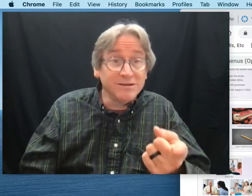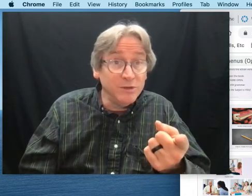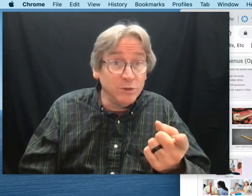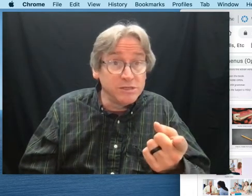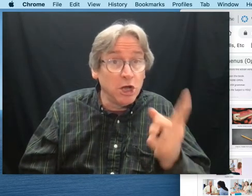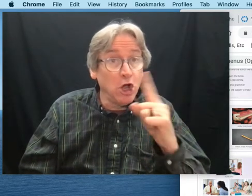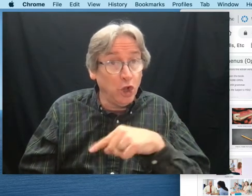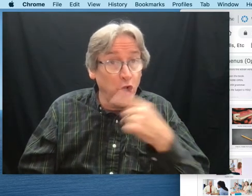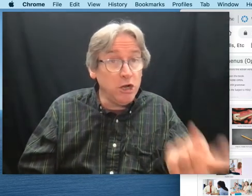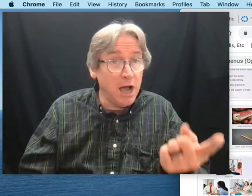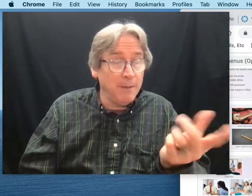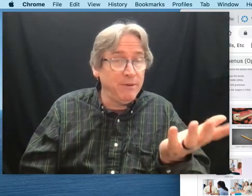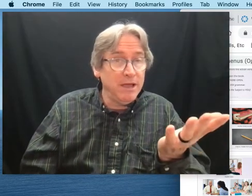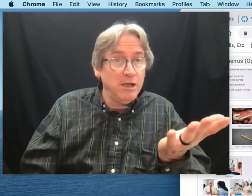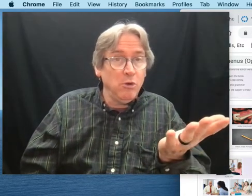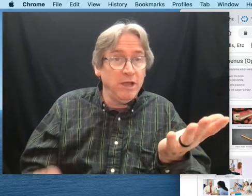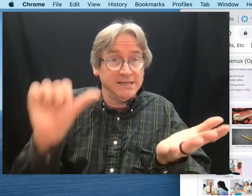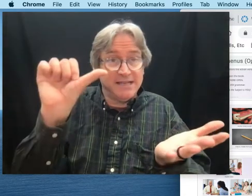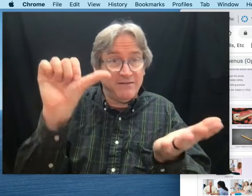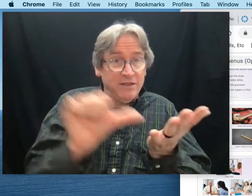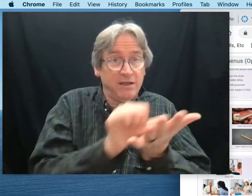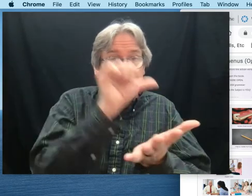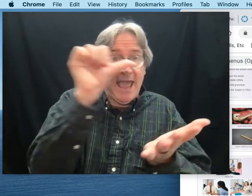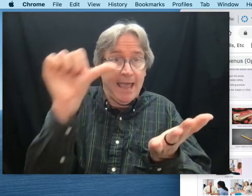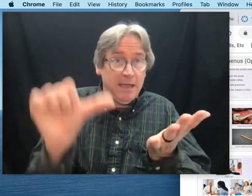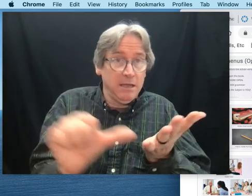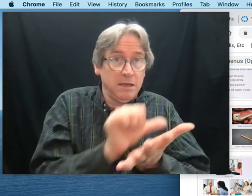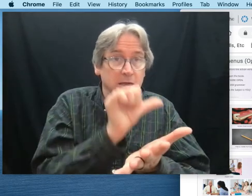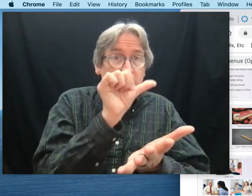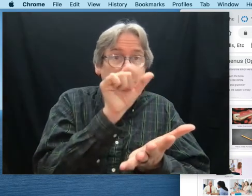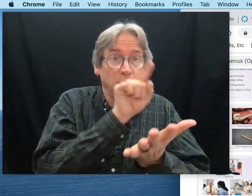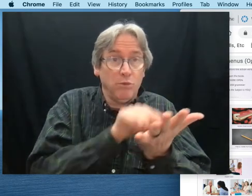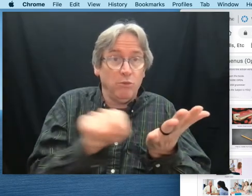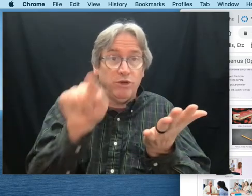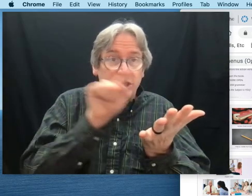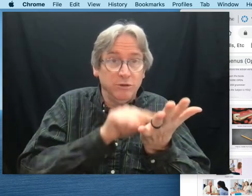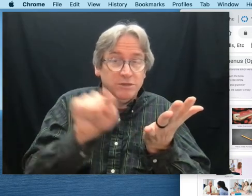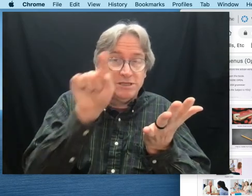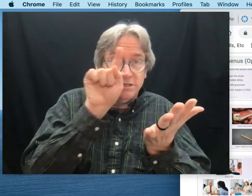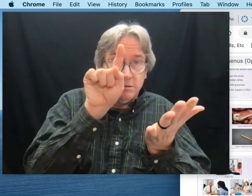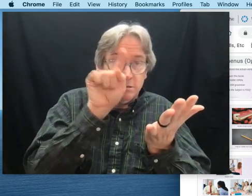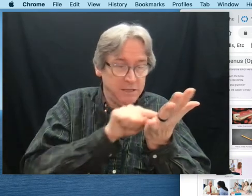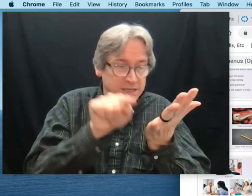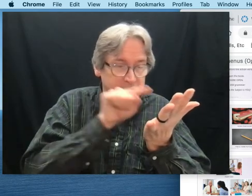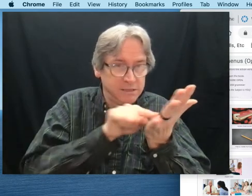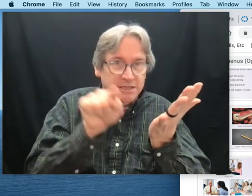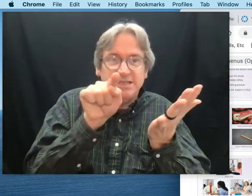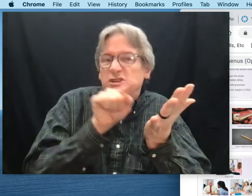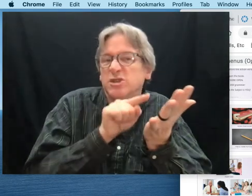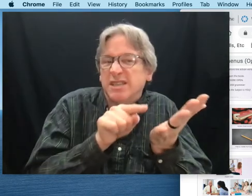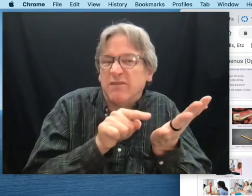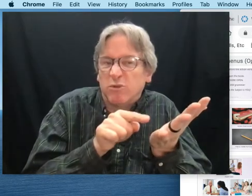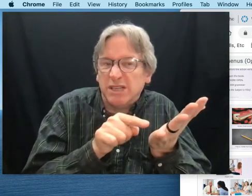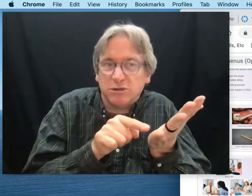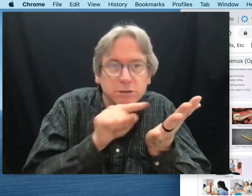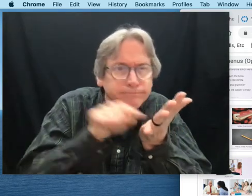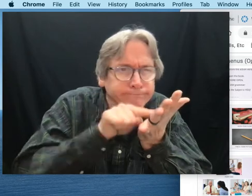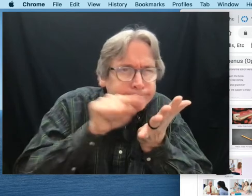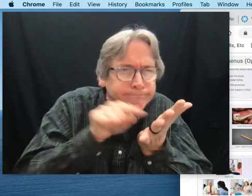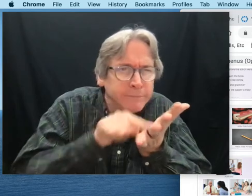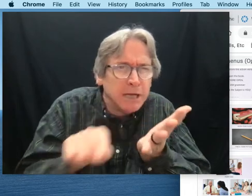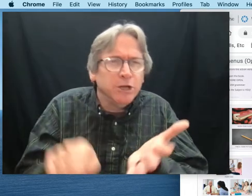We also use look up instead of the A, we use this. This is also a sign for